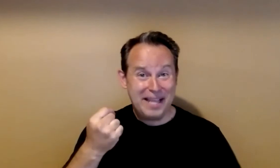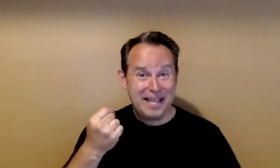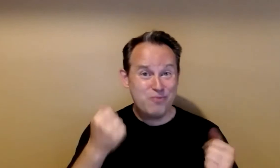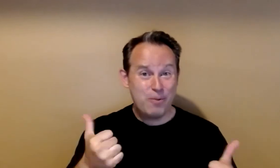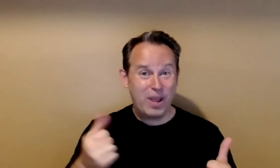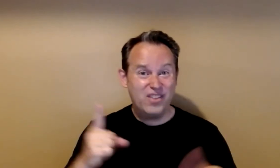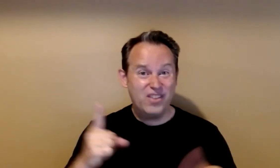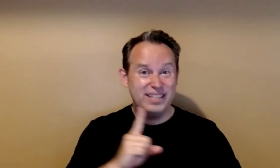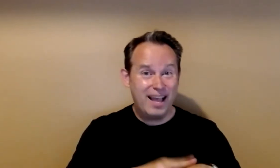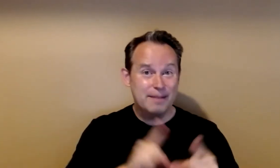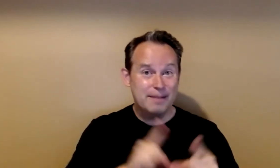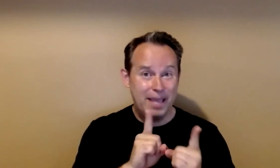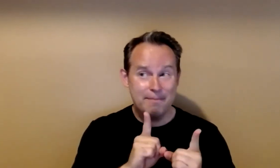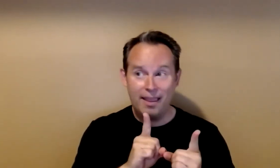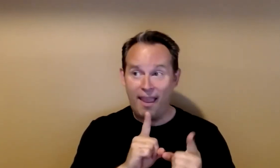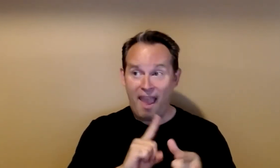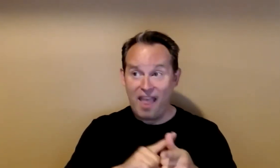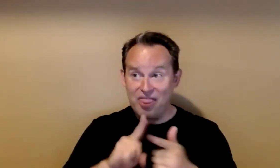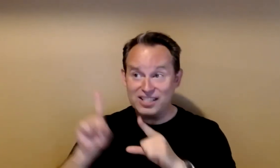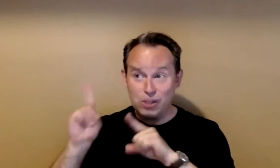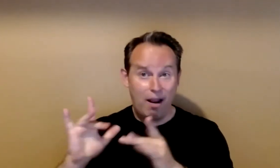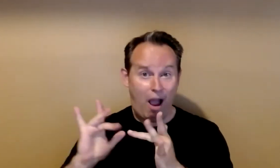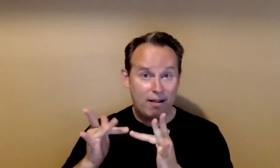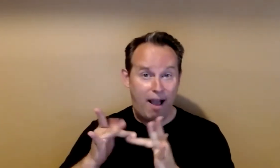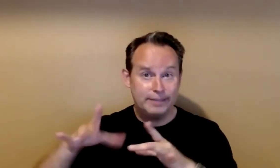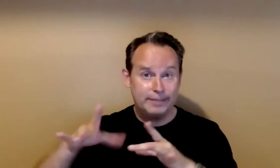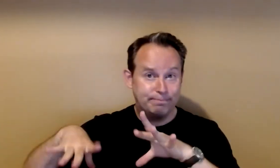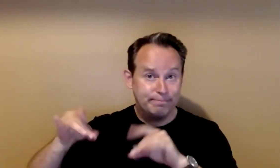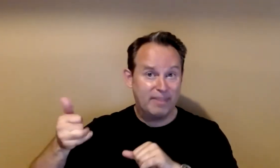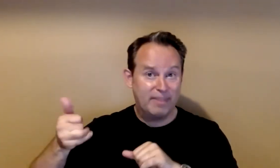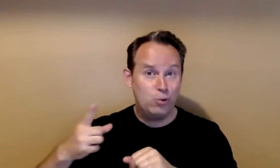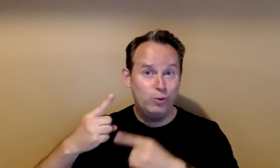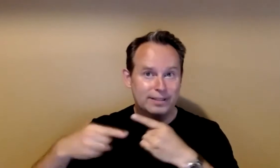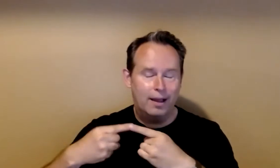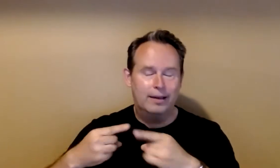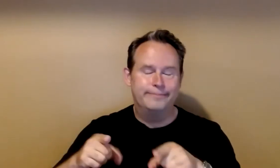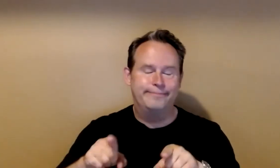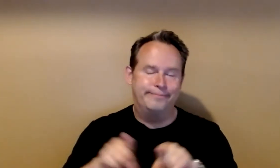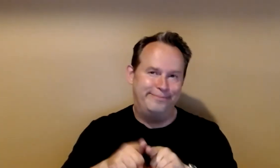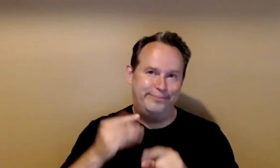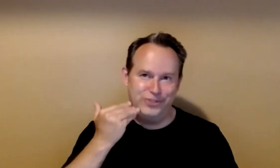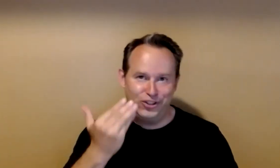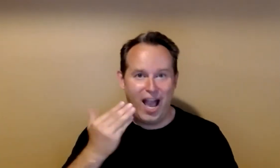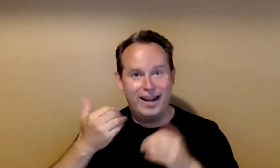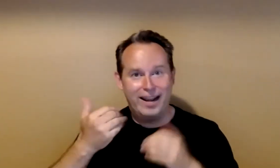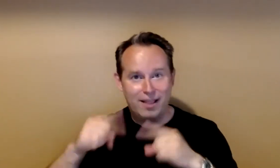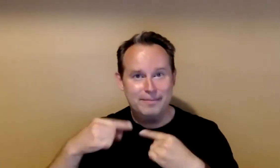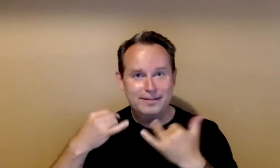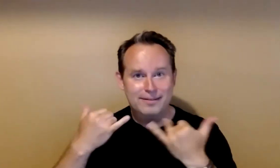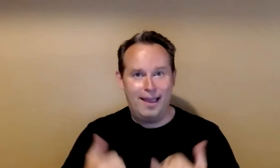It turned out that she suspected right away the first time she met me. She then went online and learned a few signs, but was too